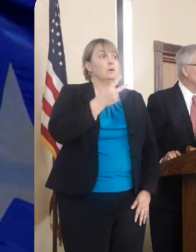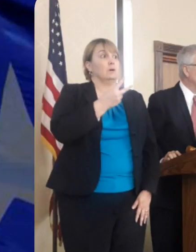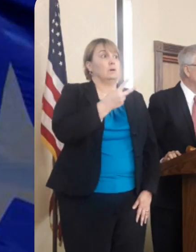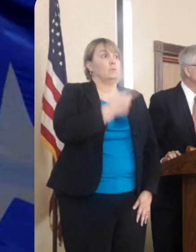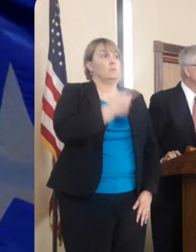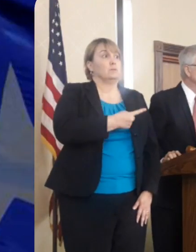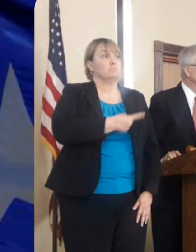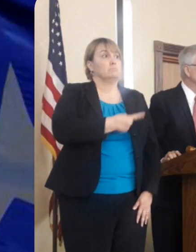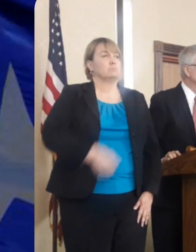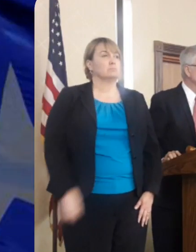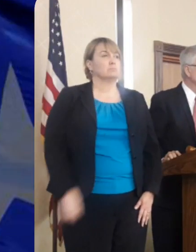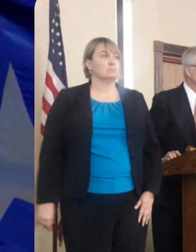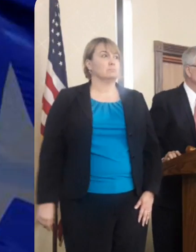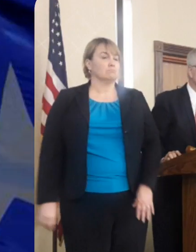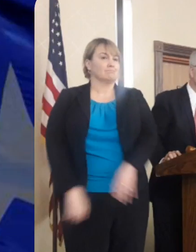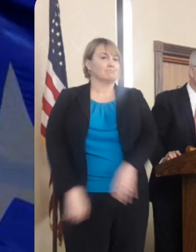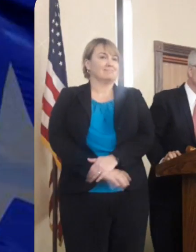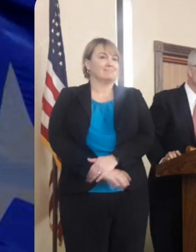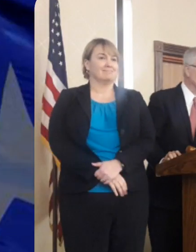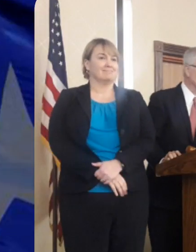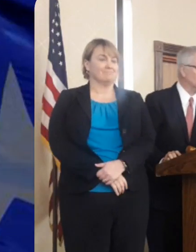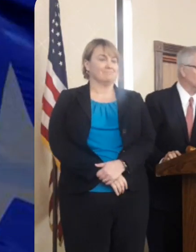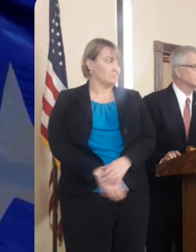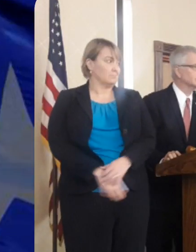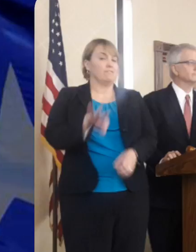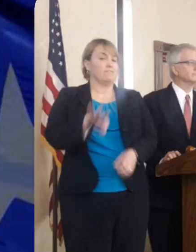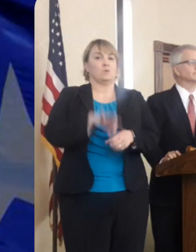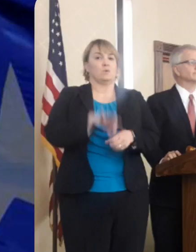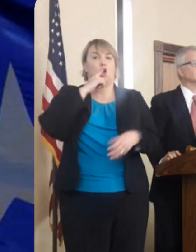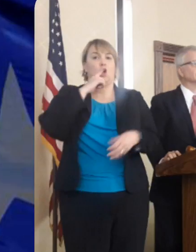1. Votes are closed.